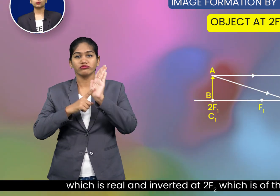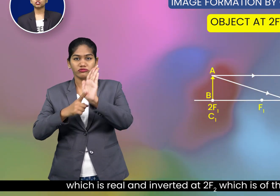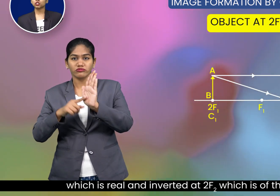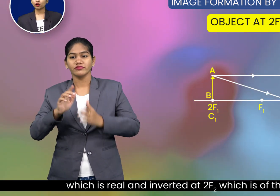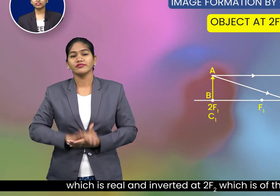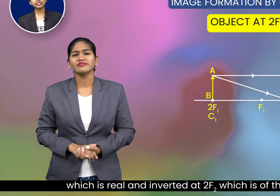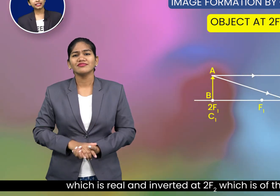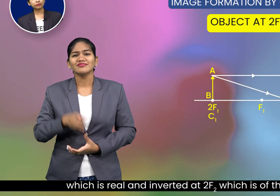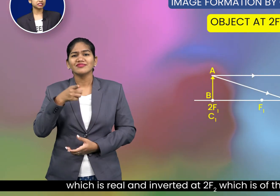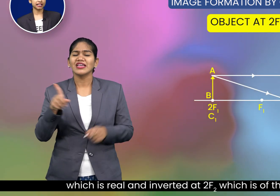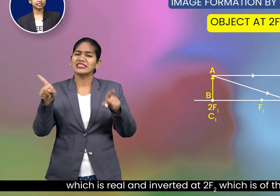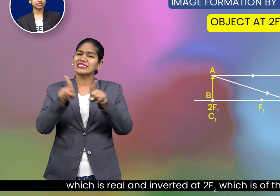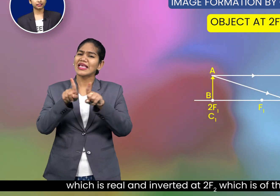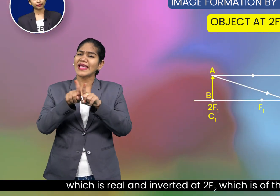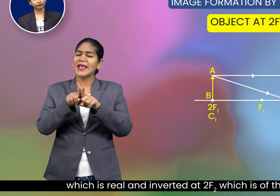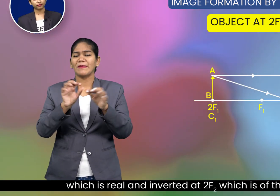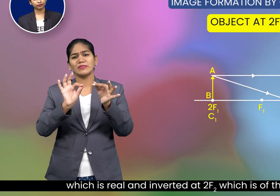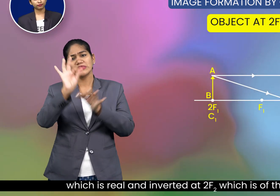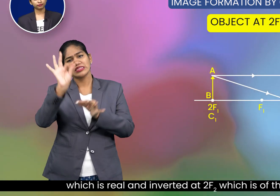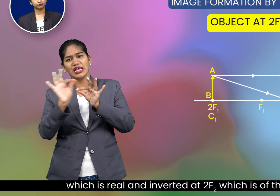which is of the same size.